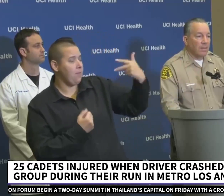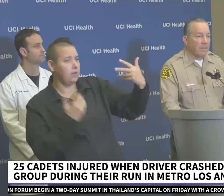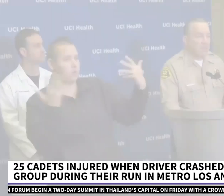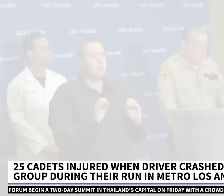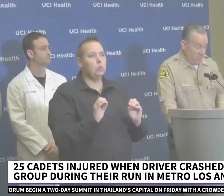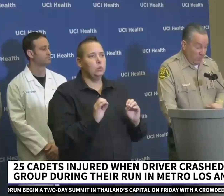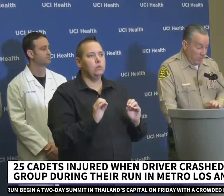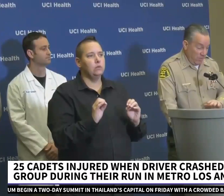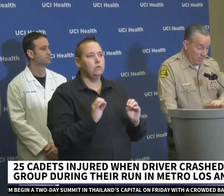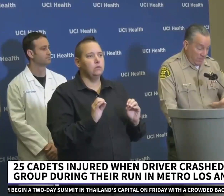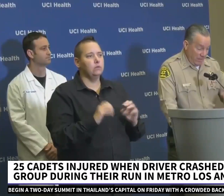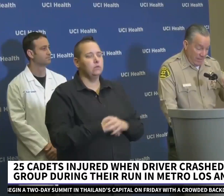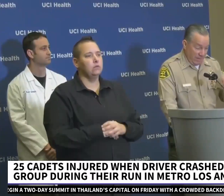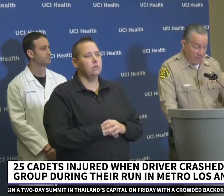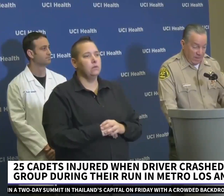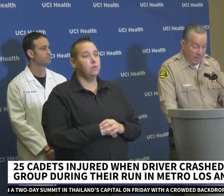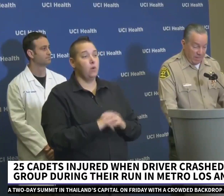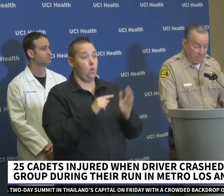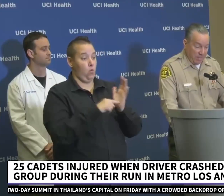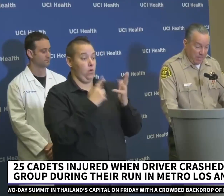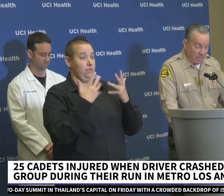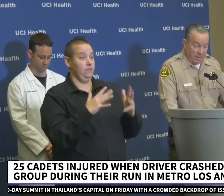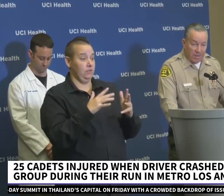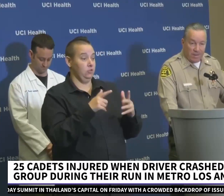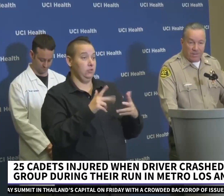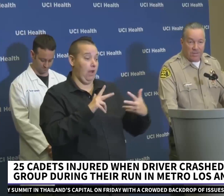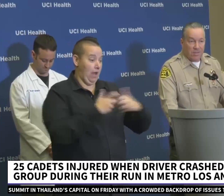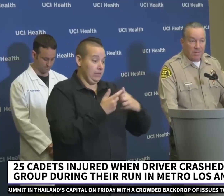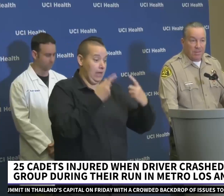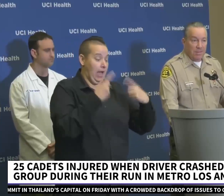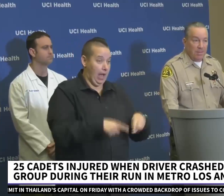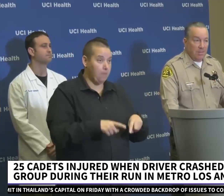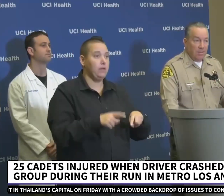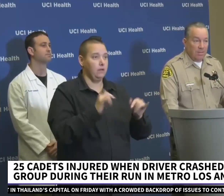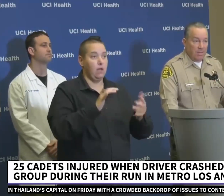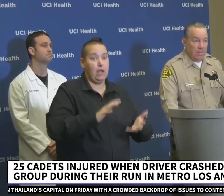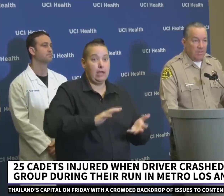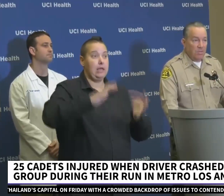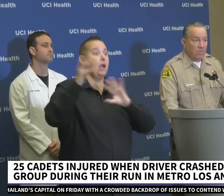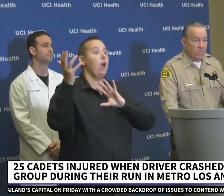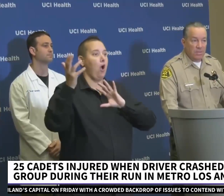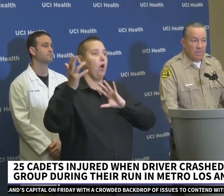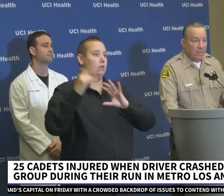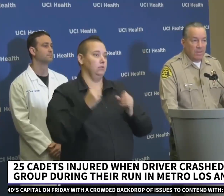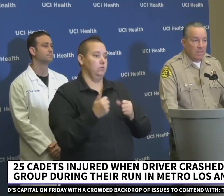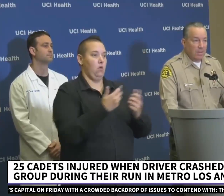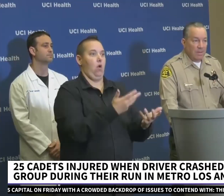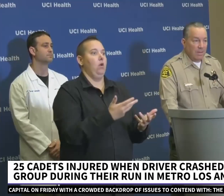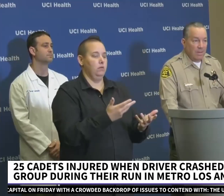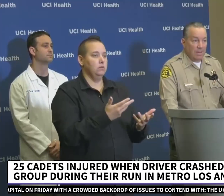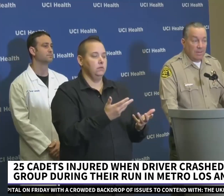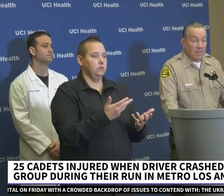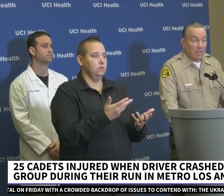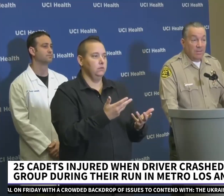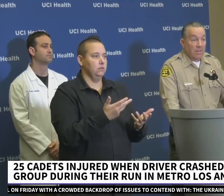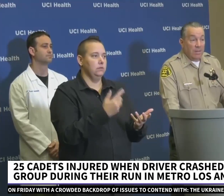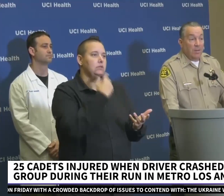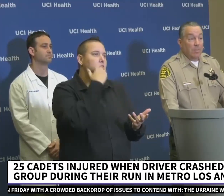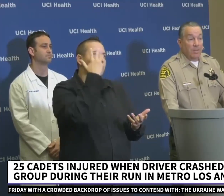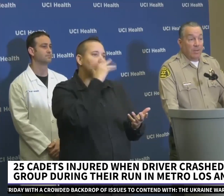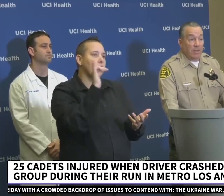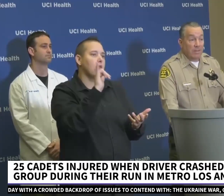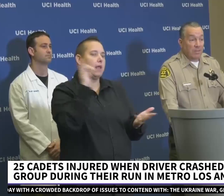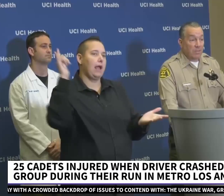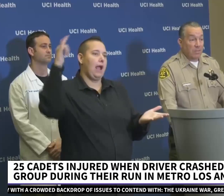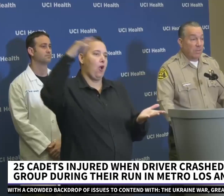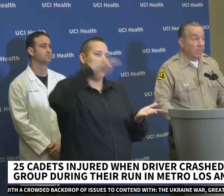his career. But as soon as the accident happened, the chaos, you know, that ensued, he said it looked